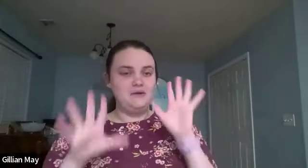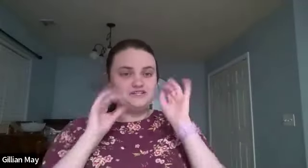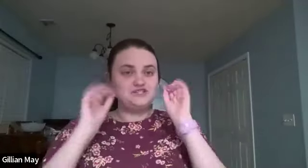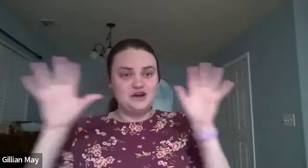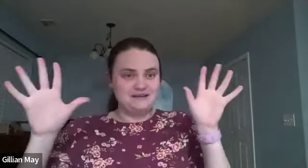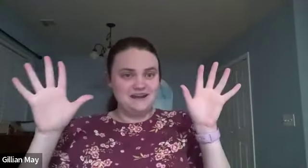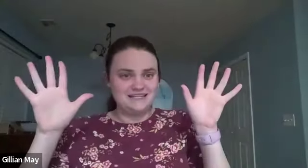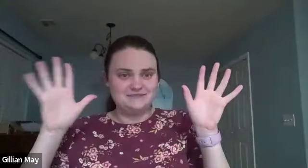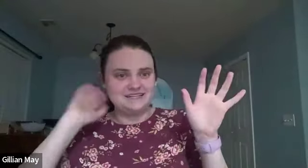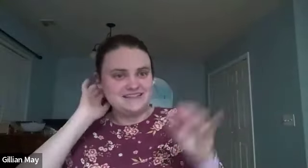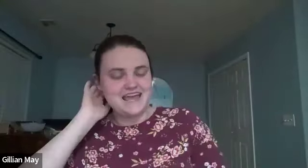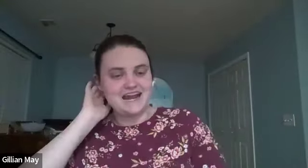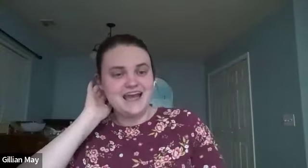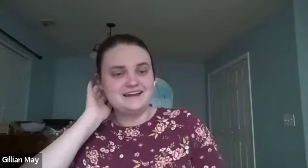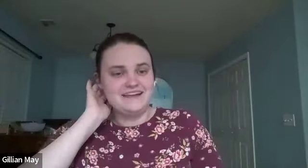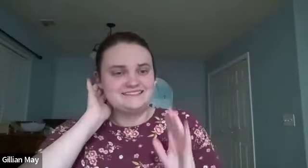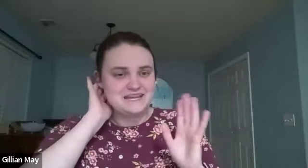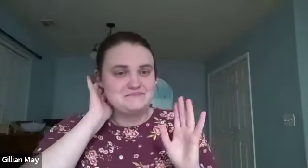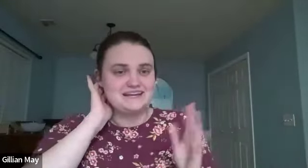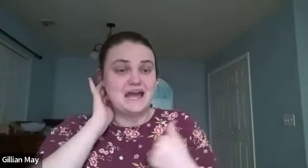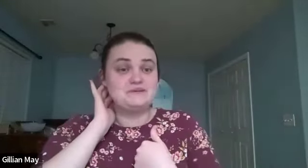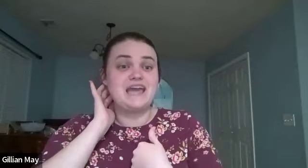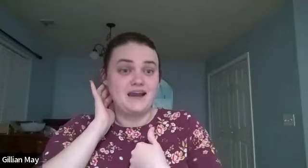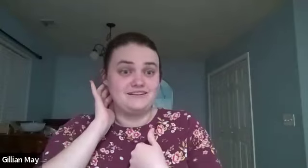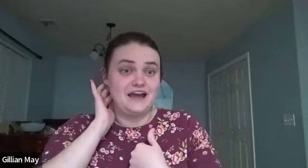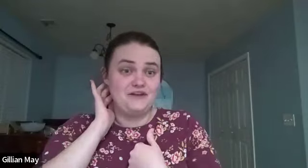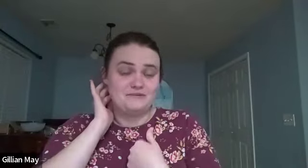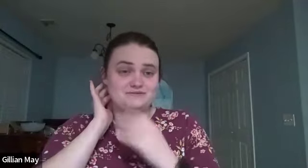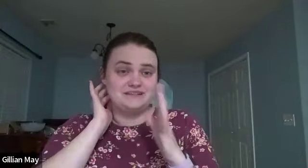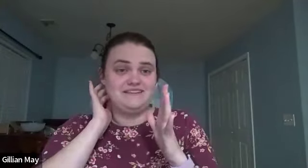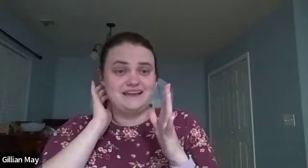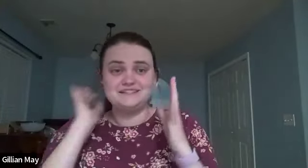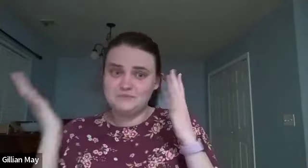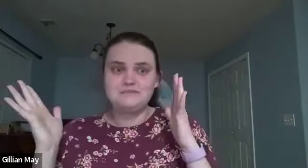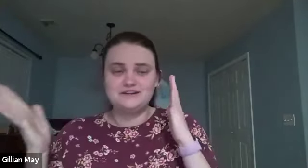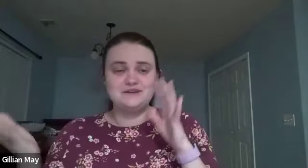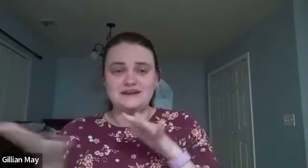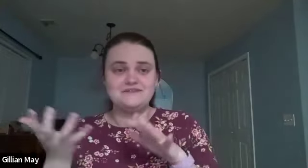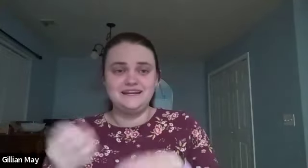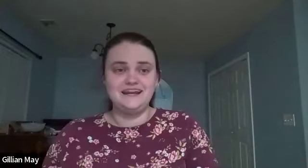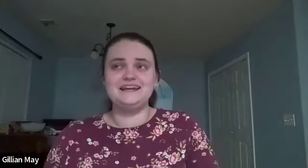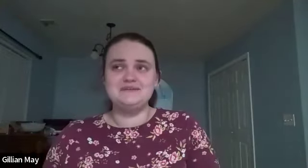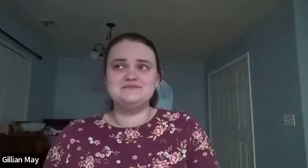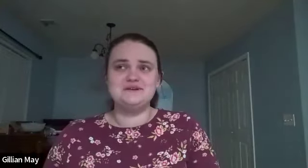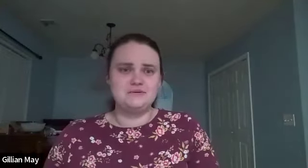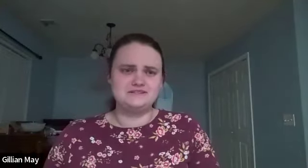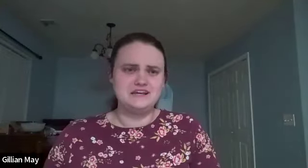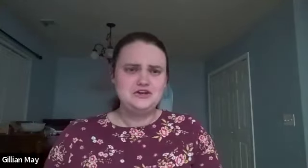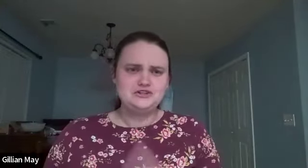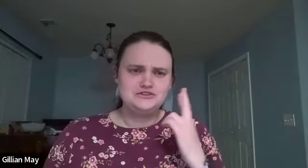was so not expecting that, and I had to like take a minute because I was cackling. I thought that was really like smart, but also kind of funny. And I came up to my coworkers like, "You do